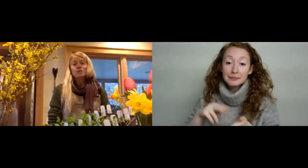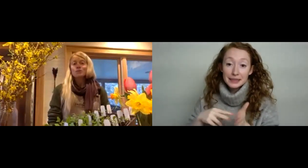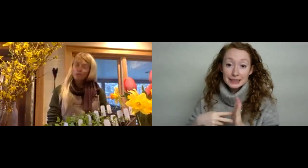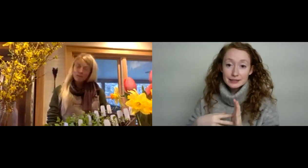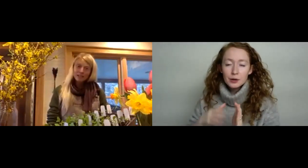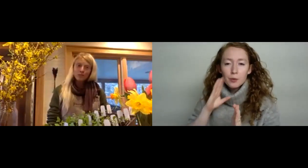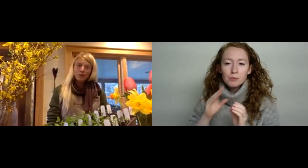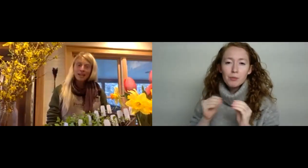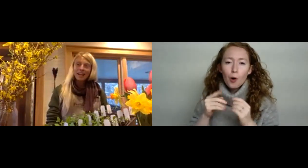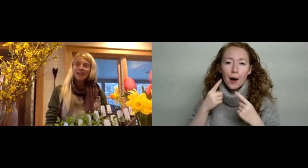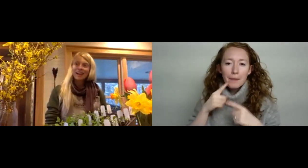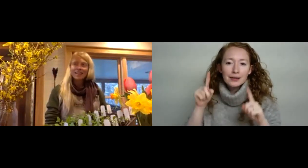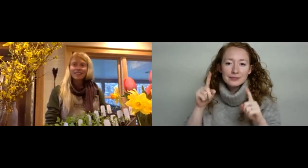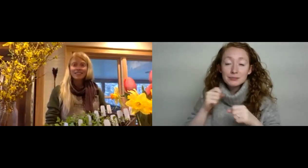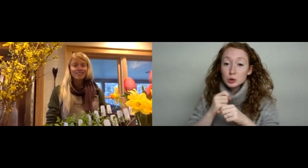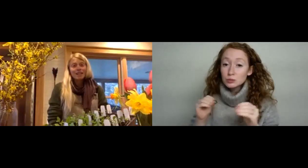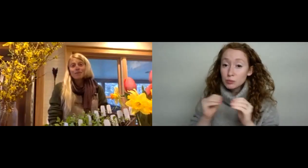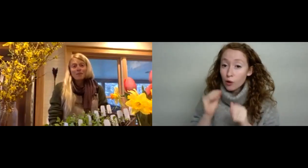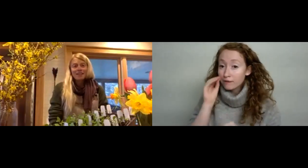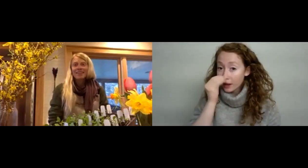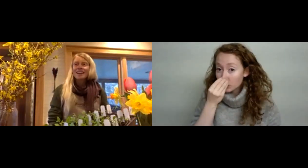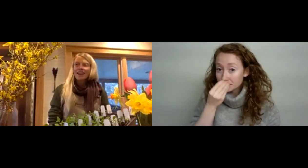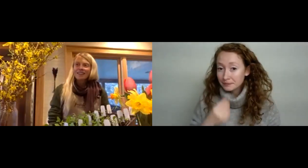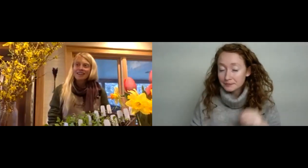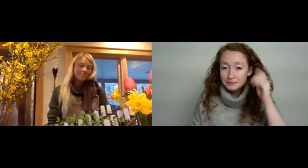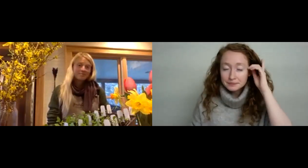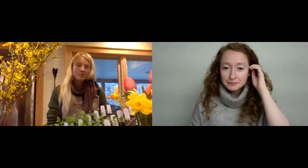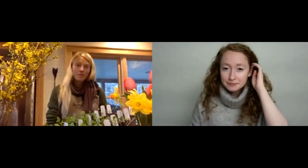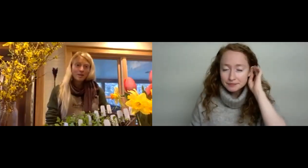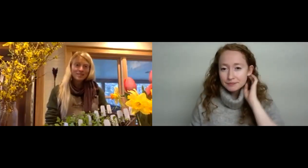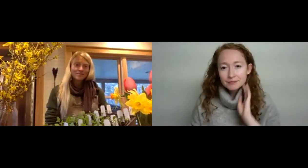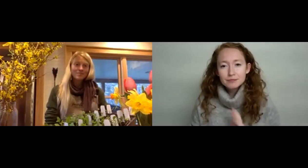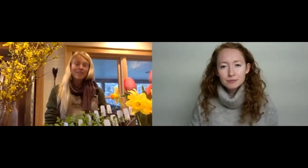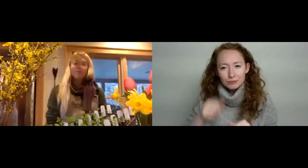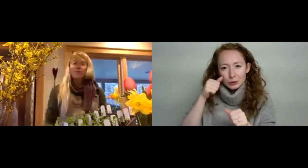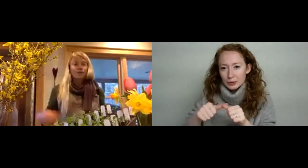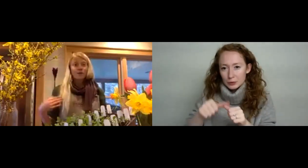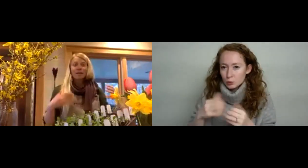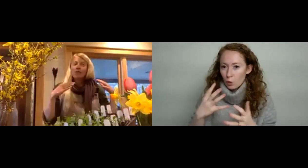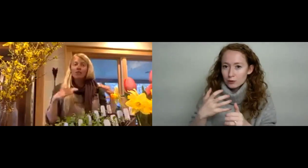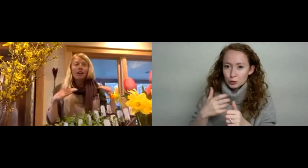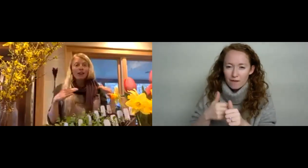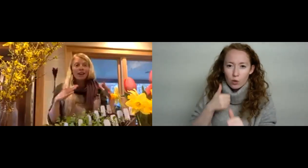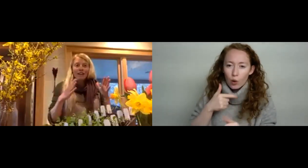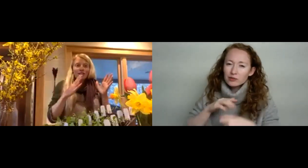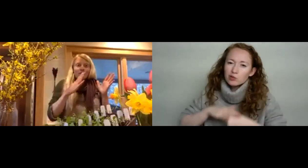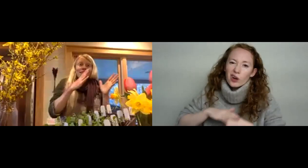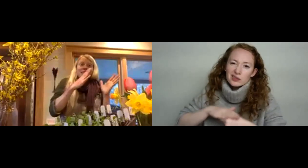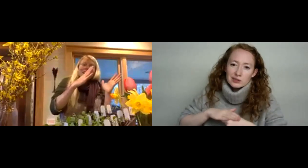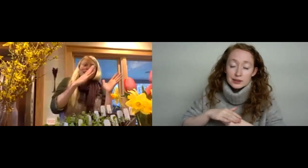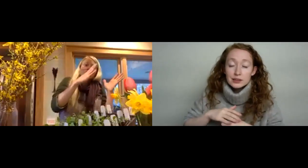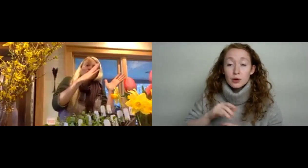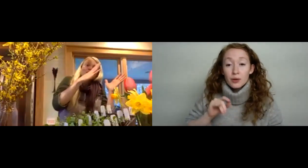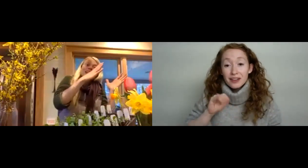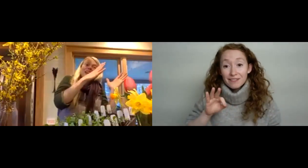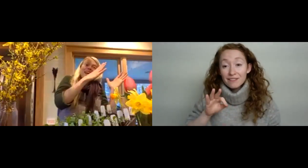So don't plant too early again, and then just keep in mind that you don't want to, if they're younger and also